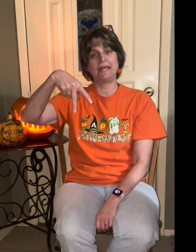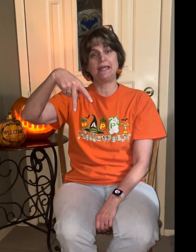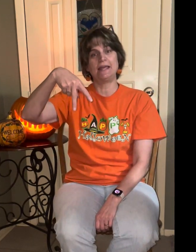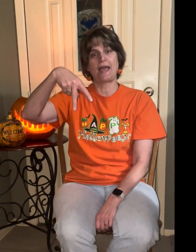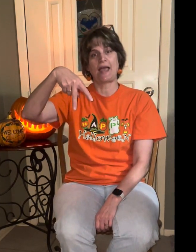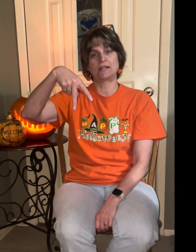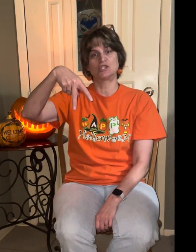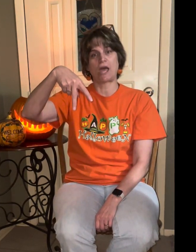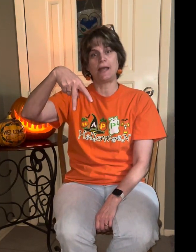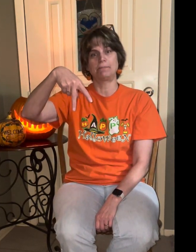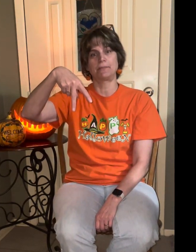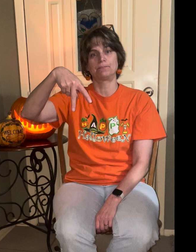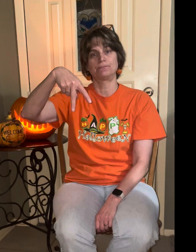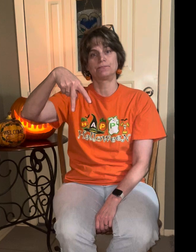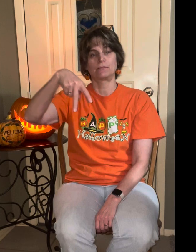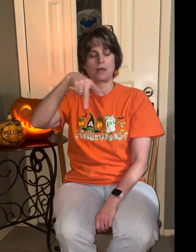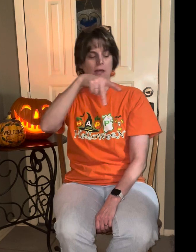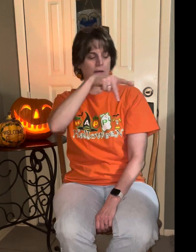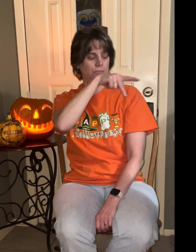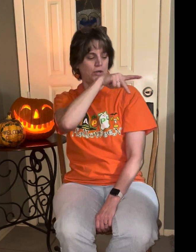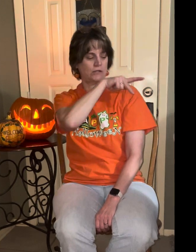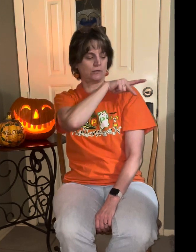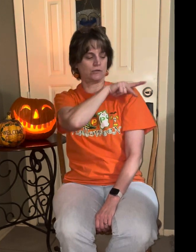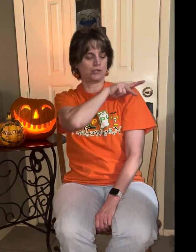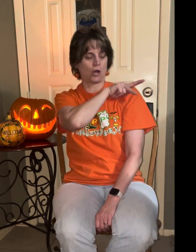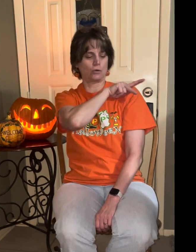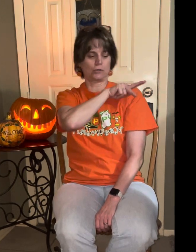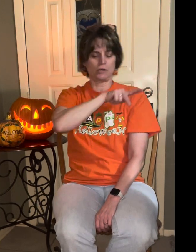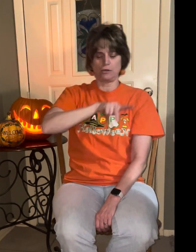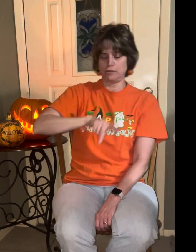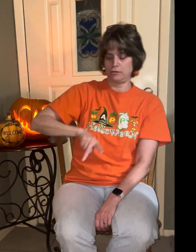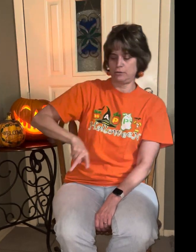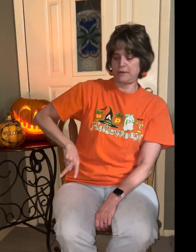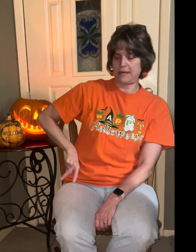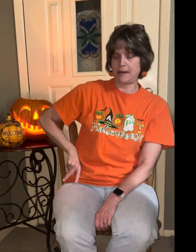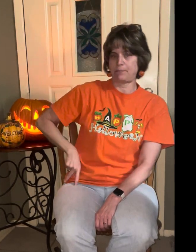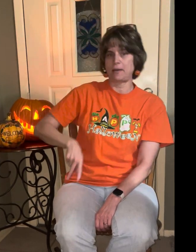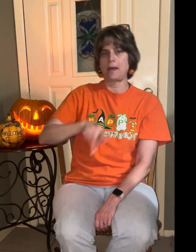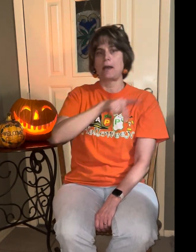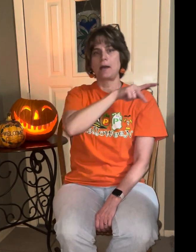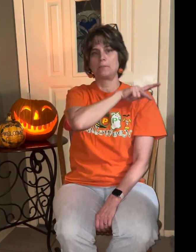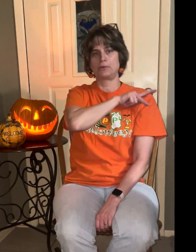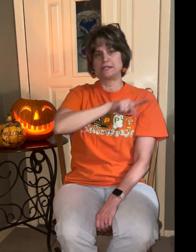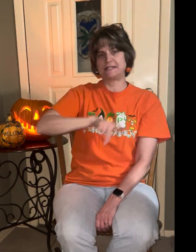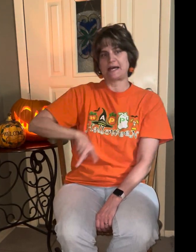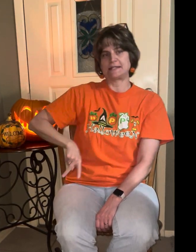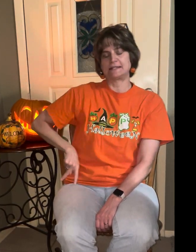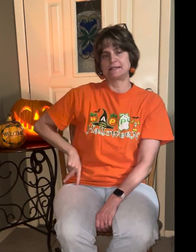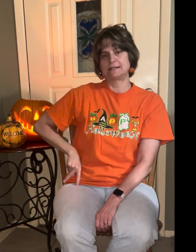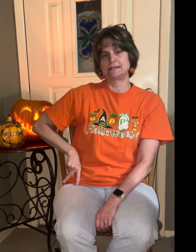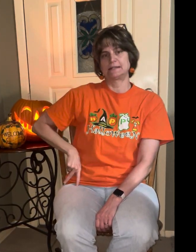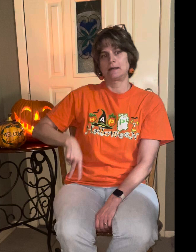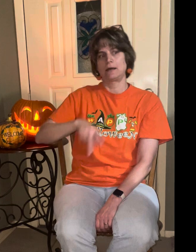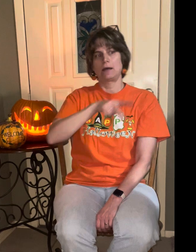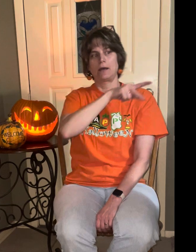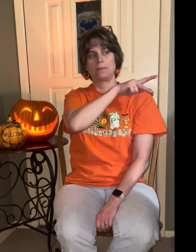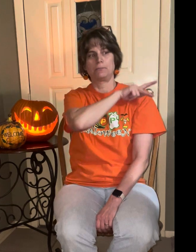P hand shape. Bring it to the shoulder, to the hip. Princess.